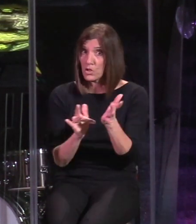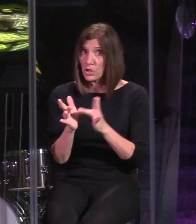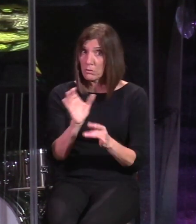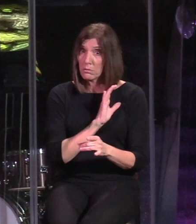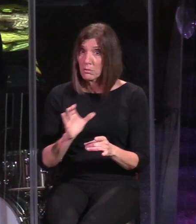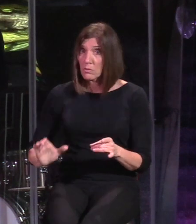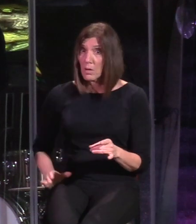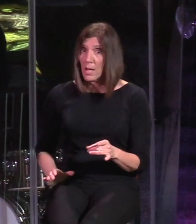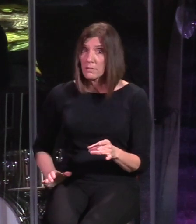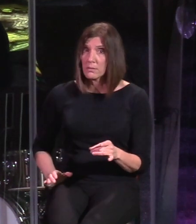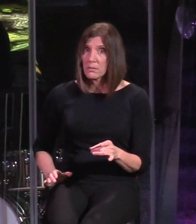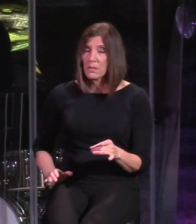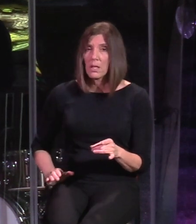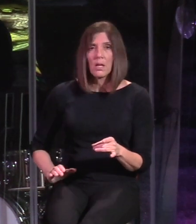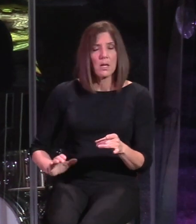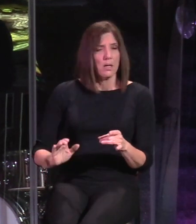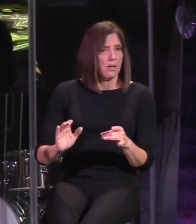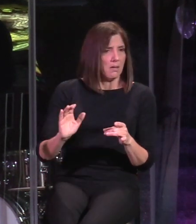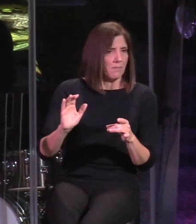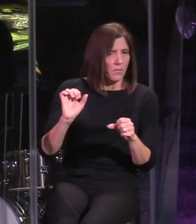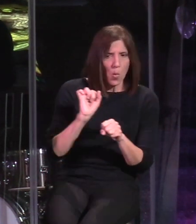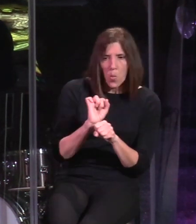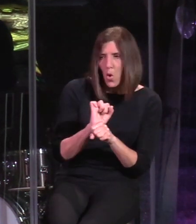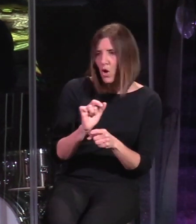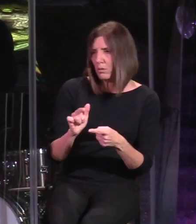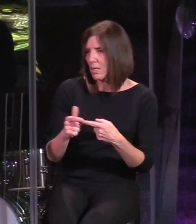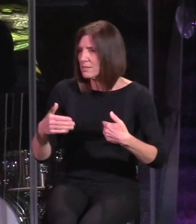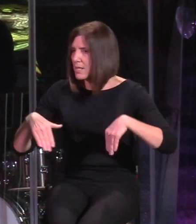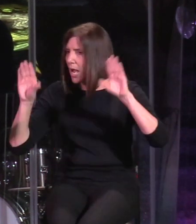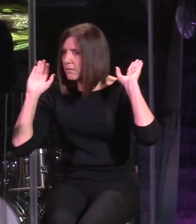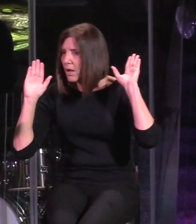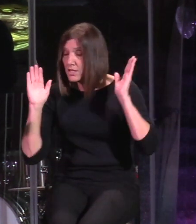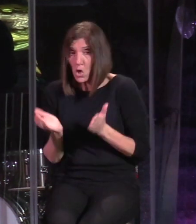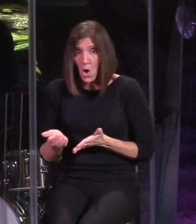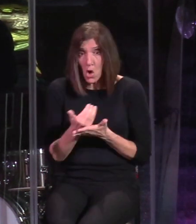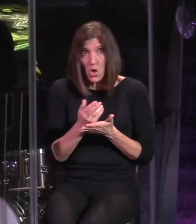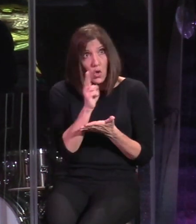of sacrifices or works can earn us holiness in God's sight.